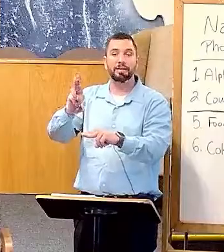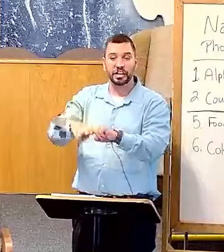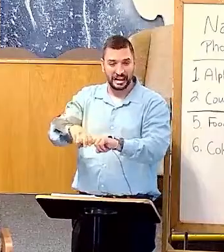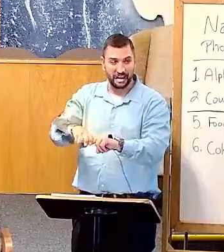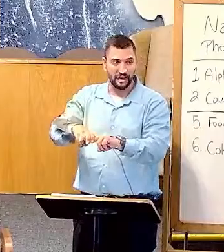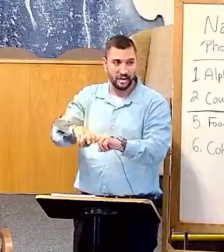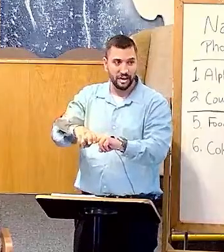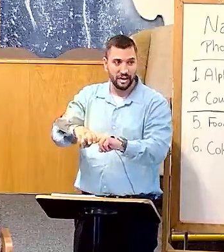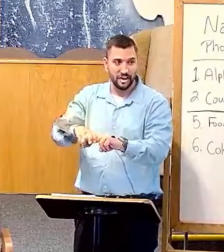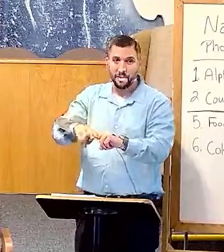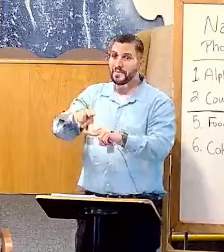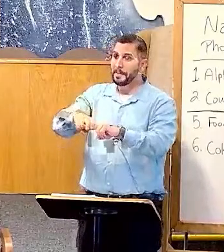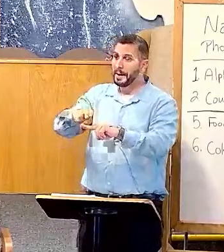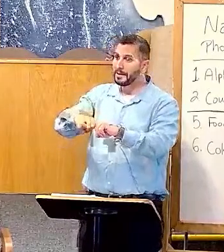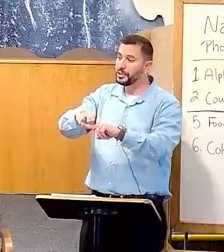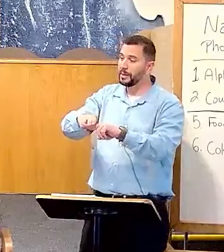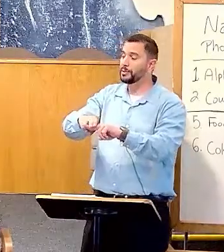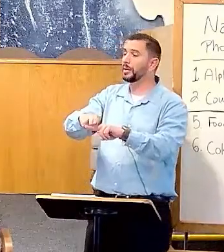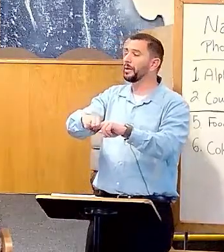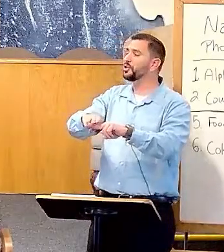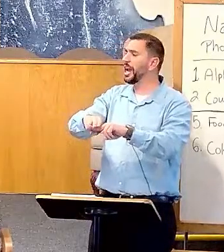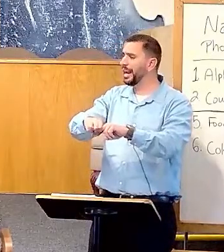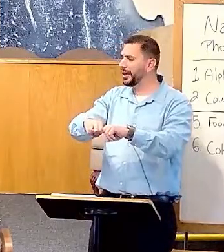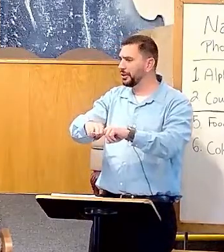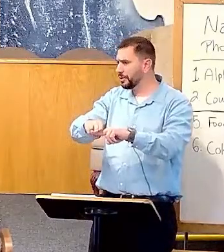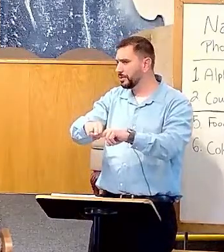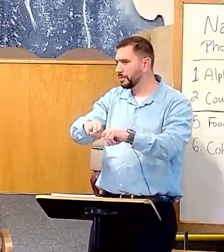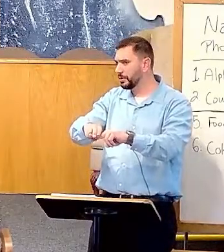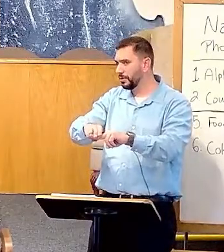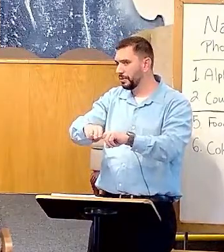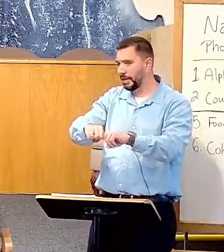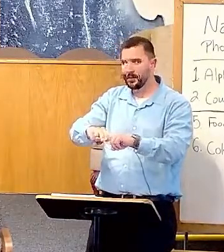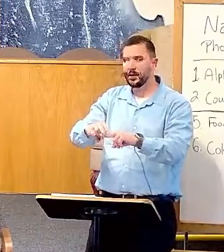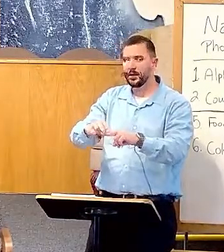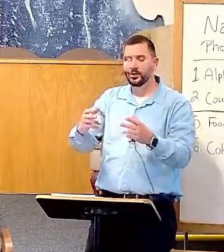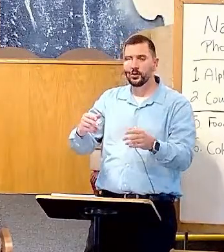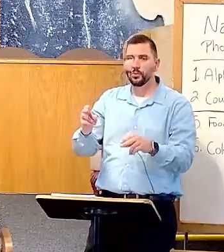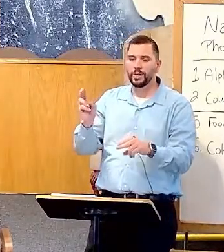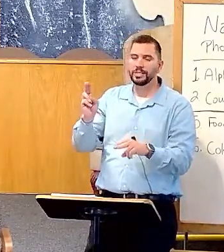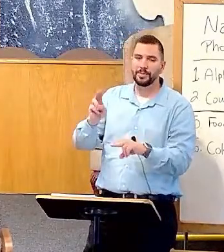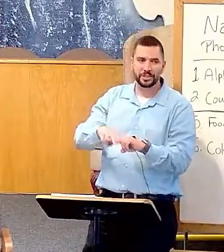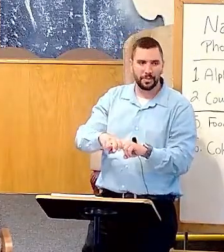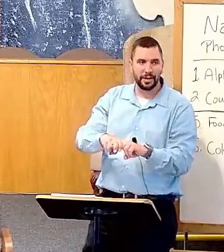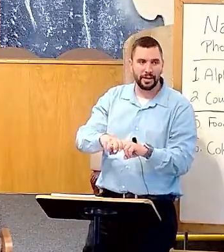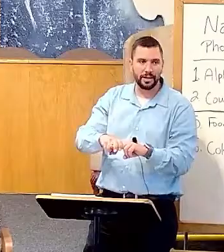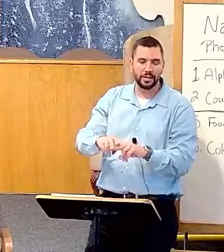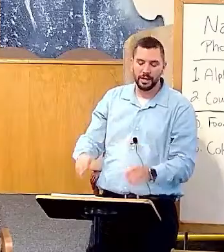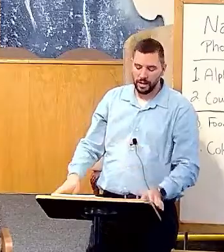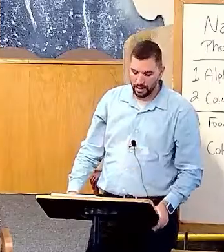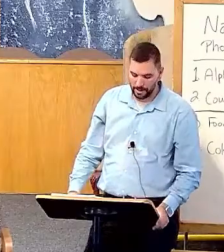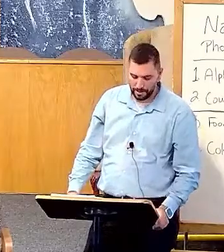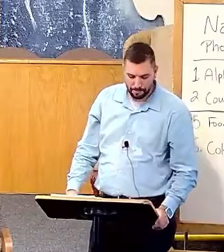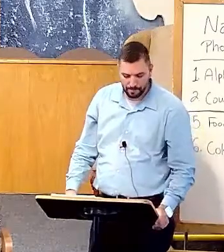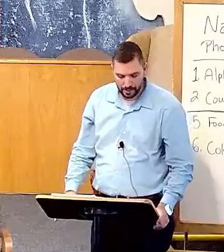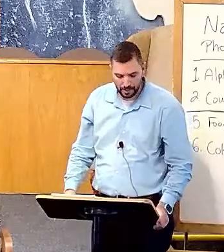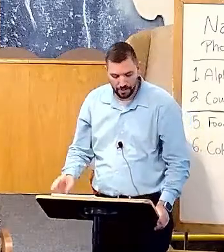down. But if I bounce it, I'm talking about a chair, right? So one time is a command. You bounce